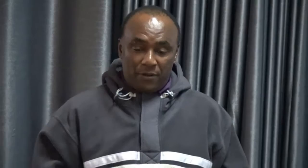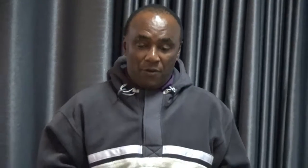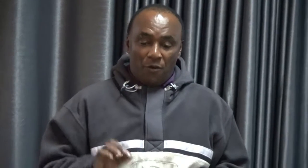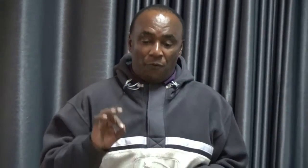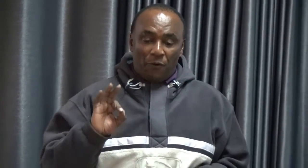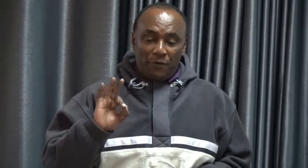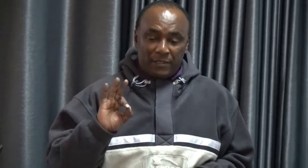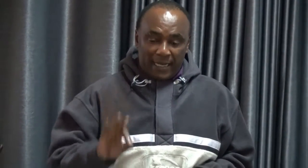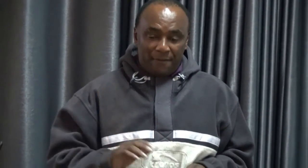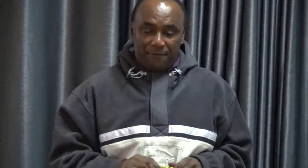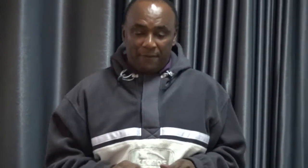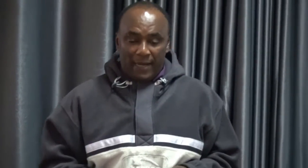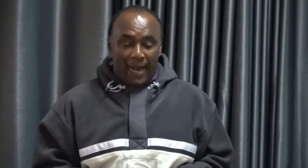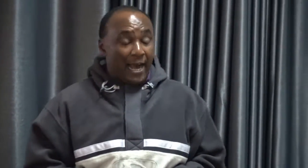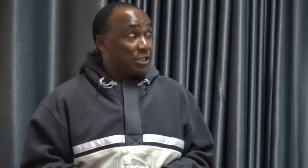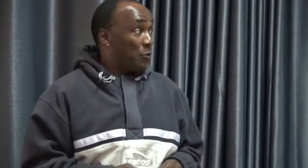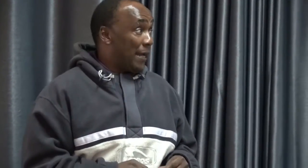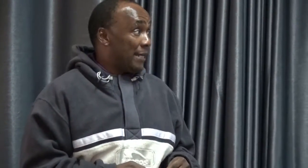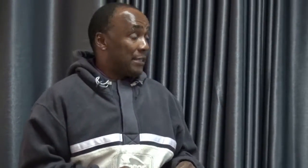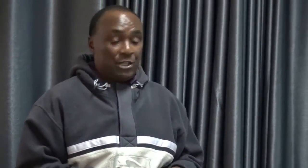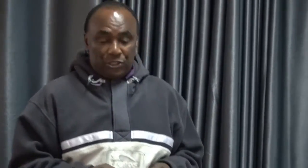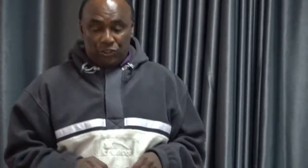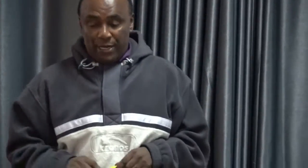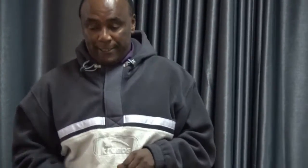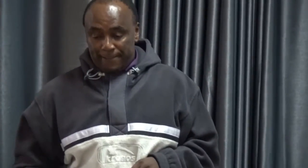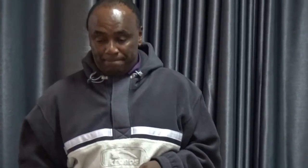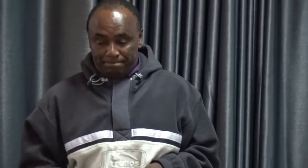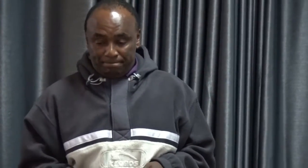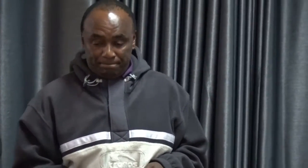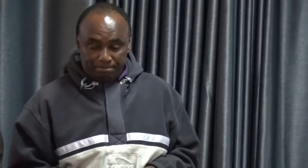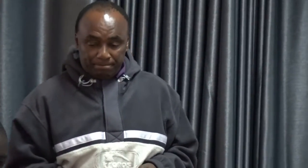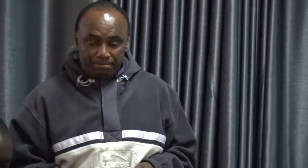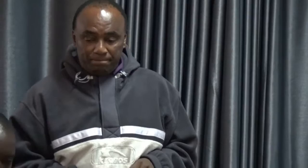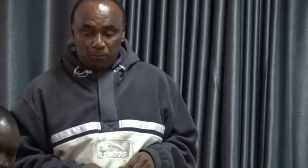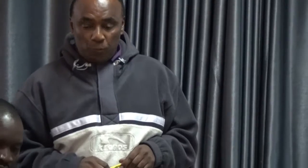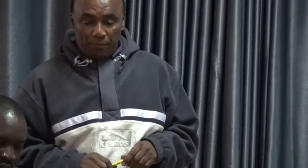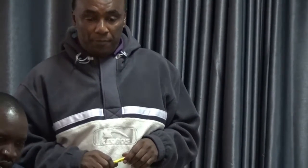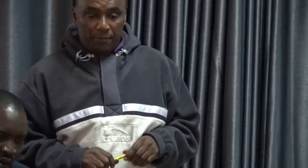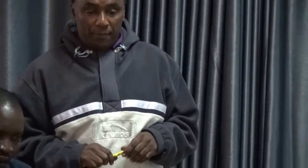support for staff as well as students.